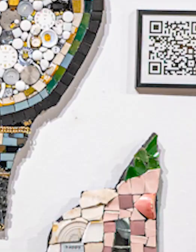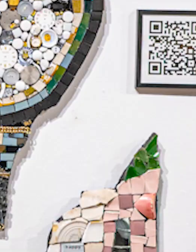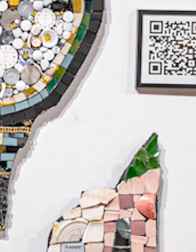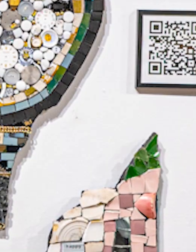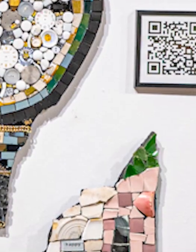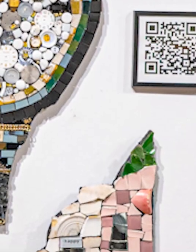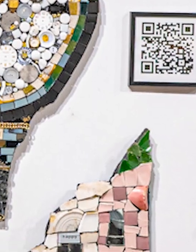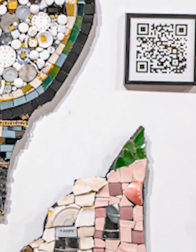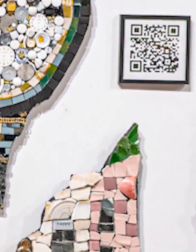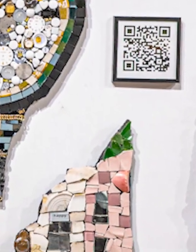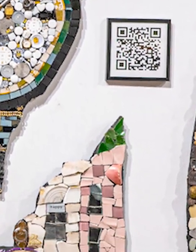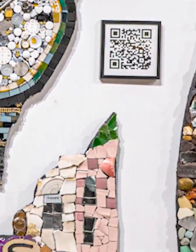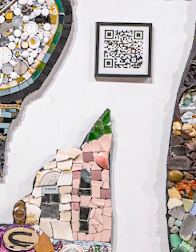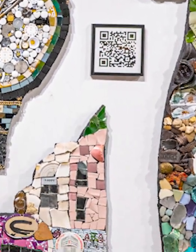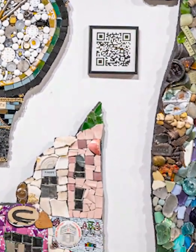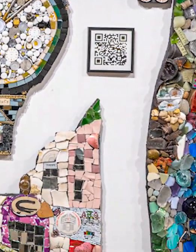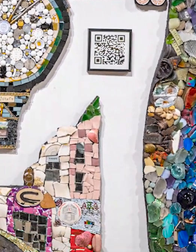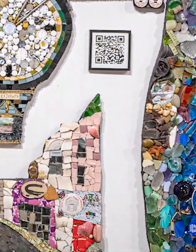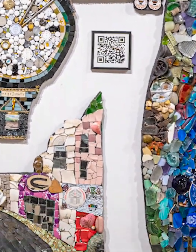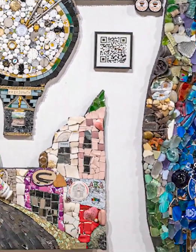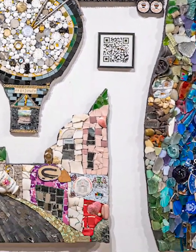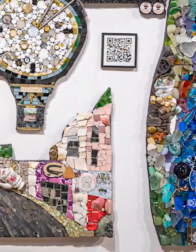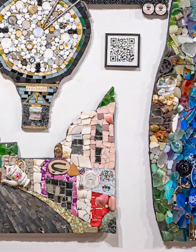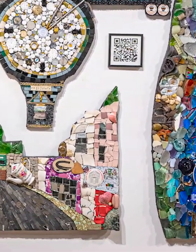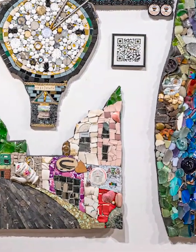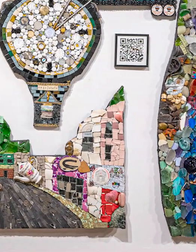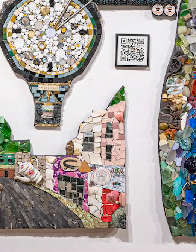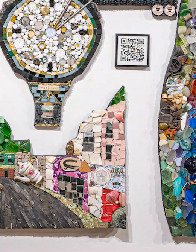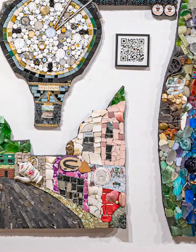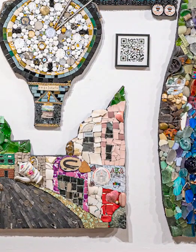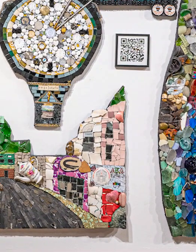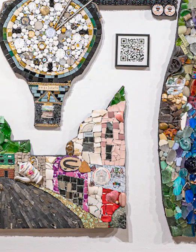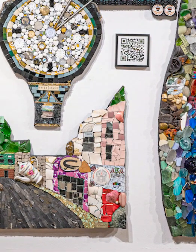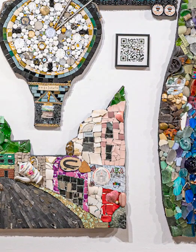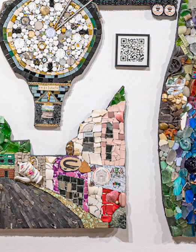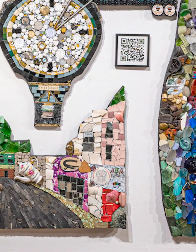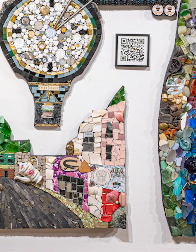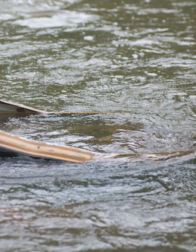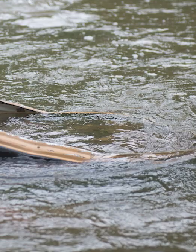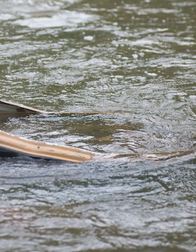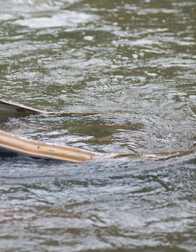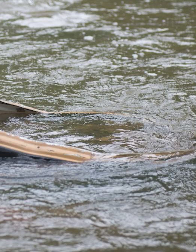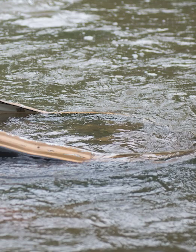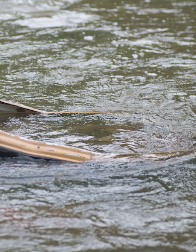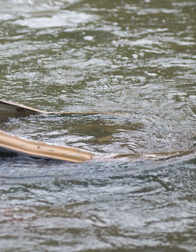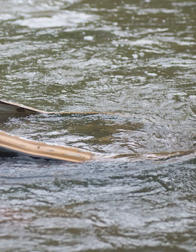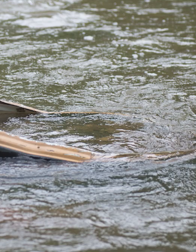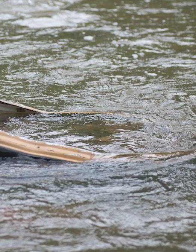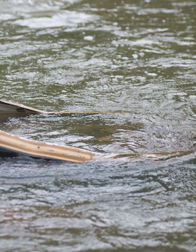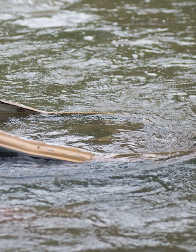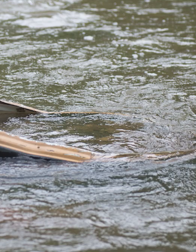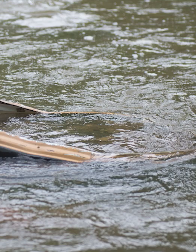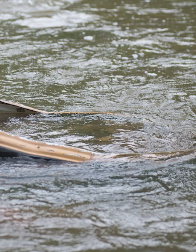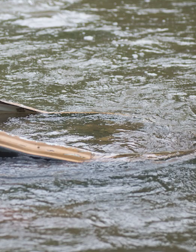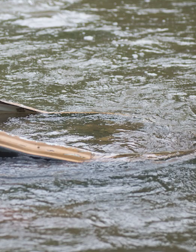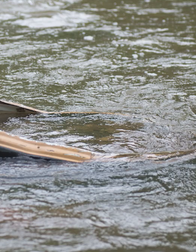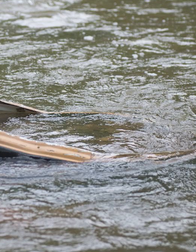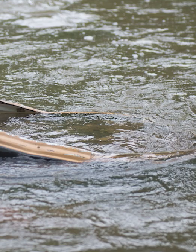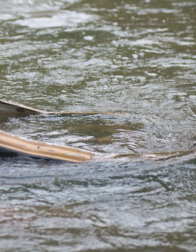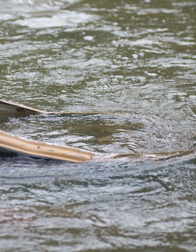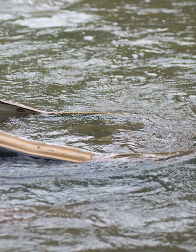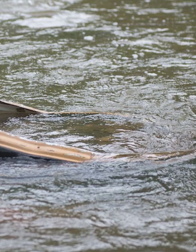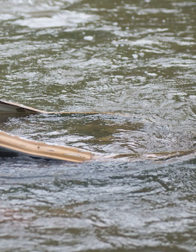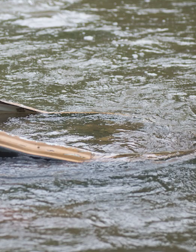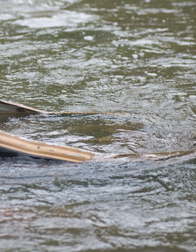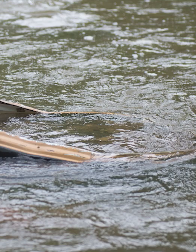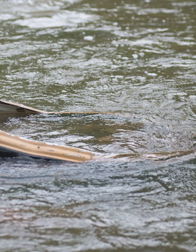time. It has been a constant, steady presence in this town's history. And since the